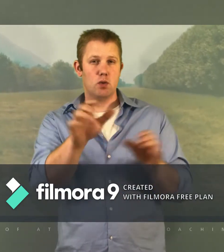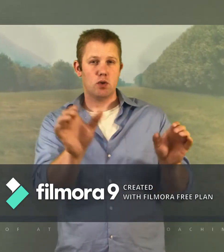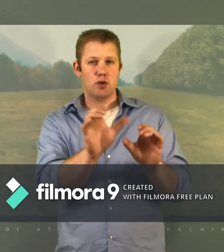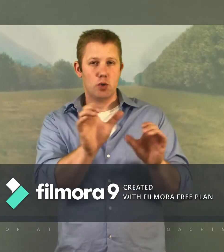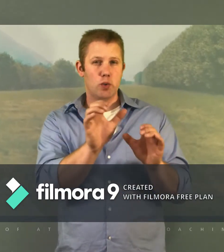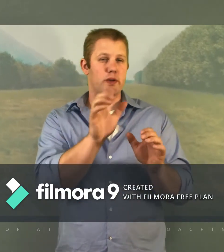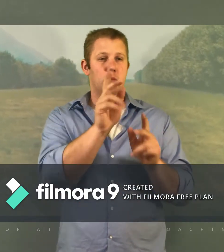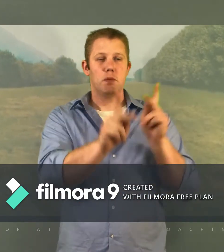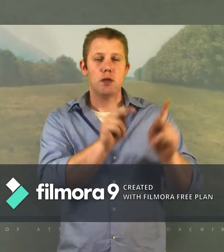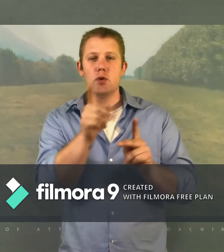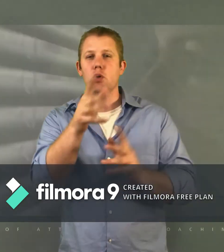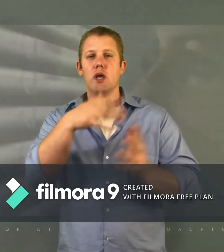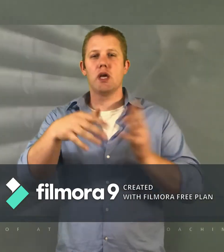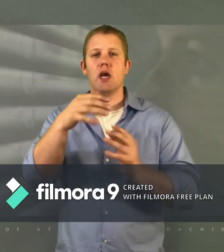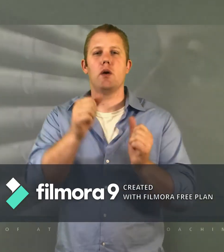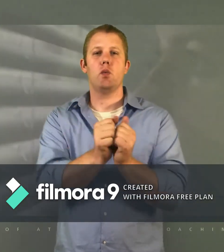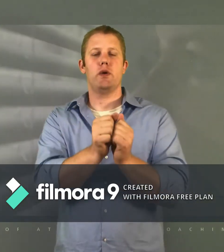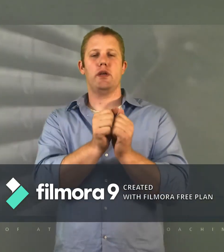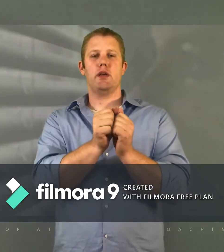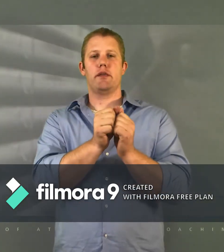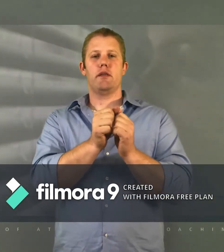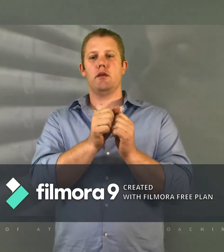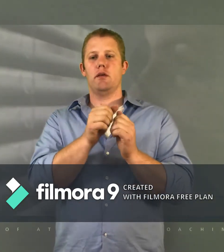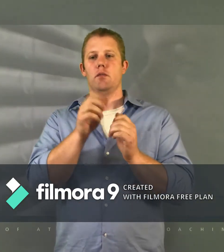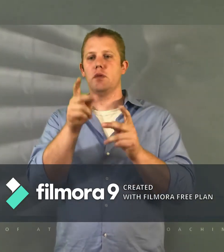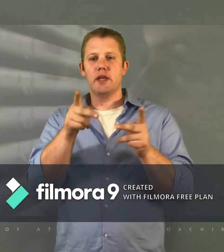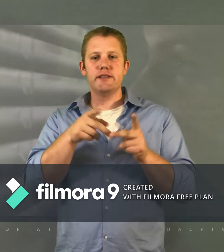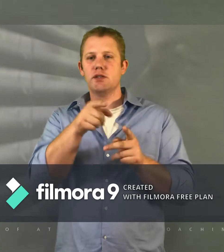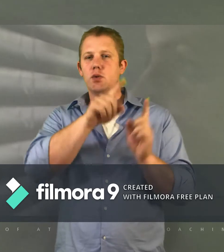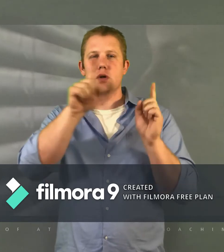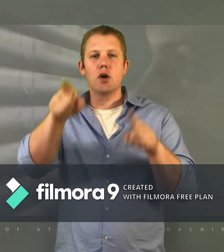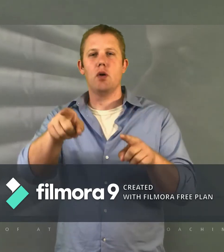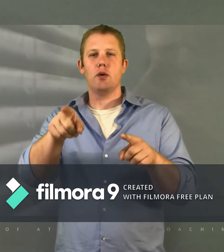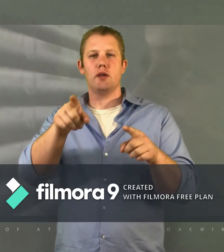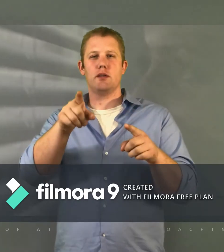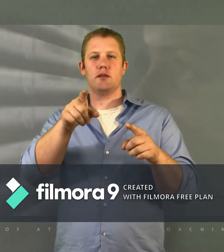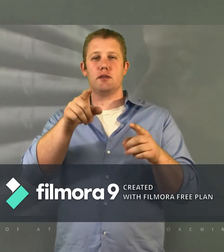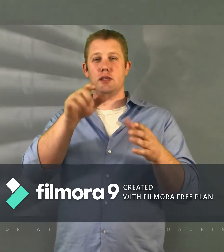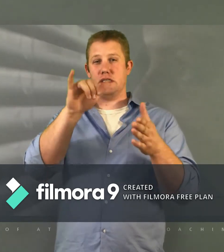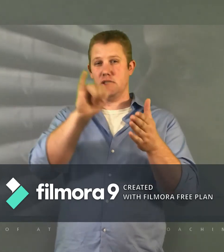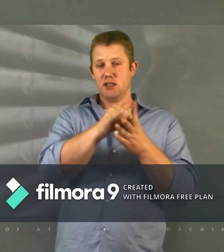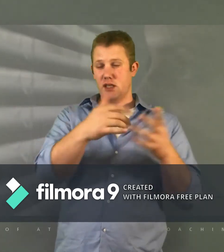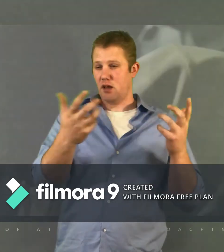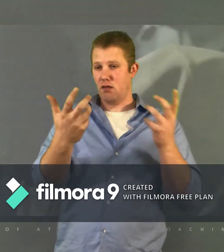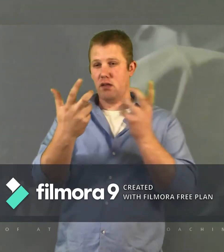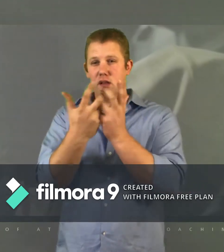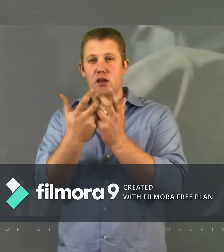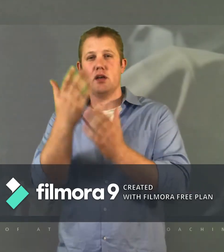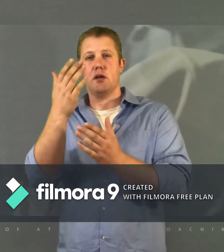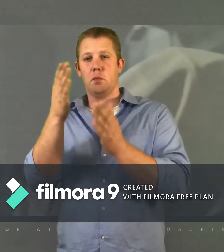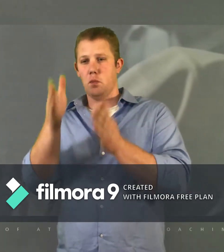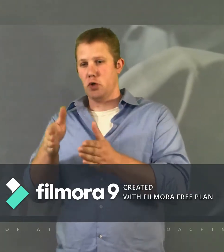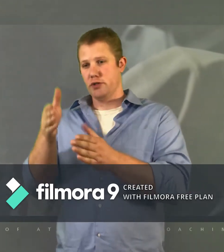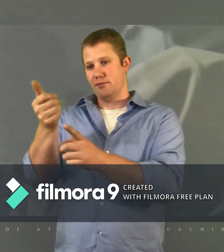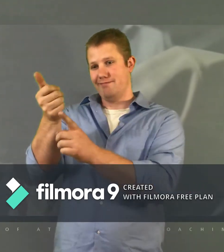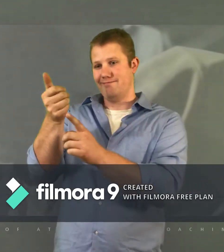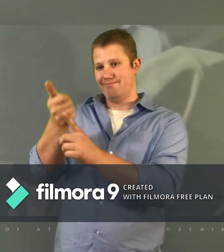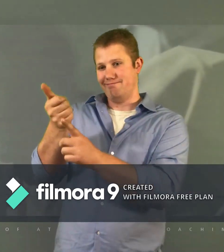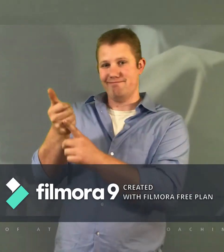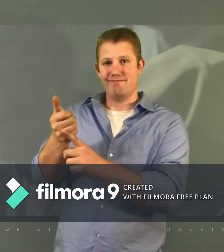Are the things that you're doing and the people that you're hanging out with and the places and the circles that you're traveling in, does that reflect a